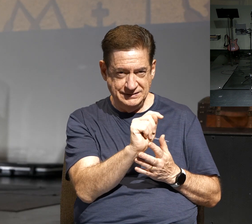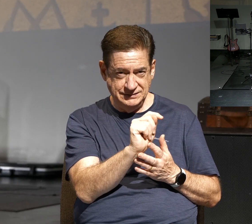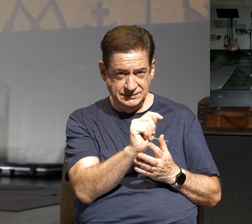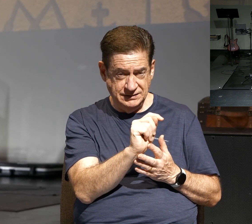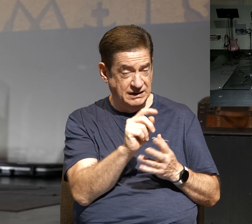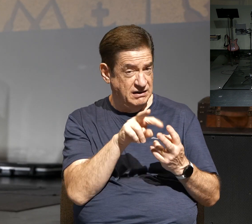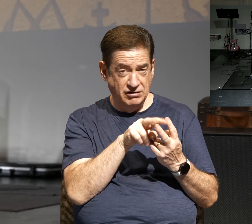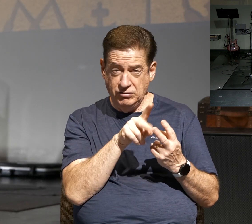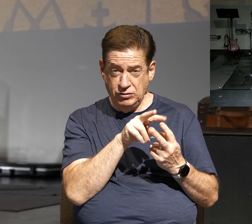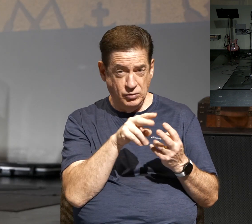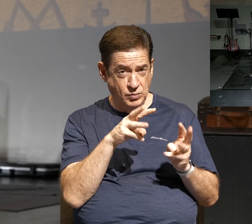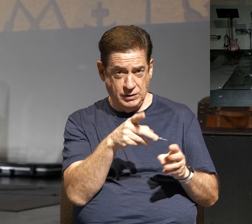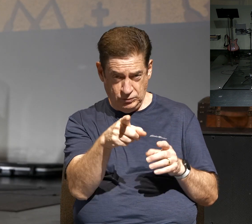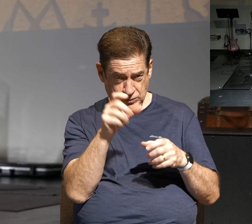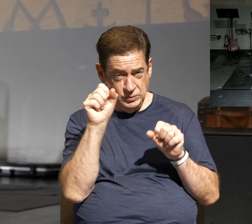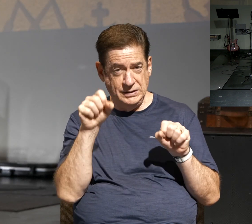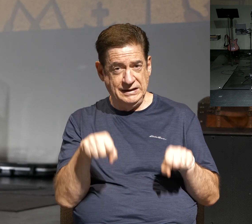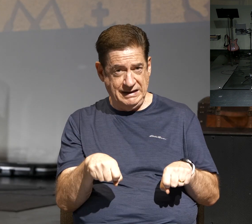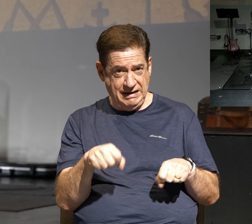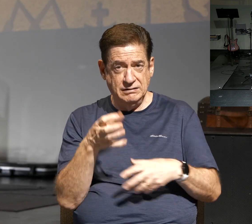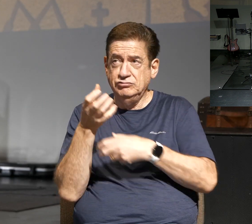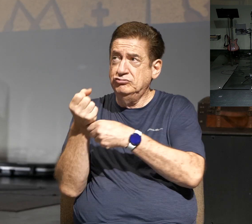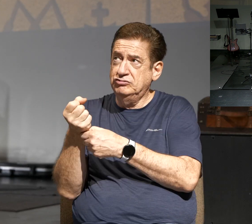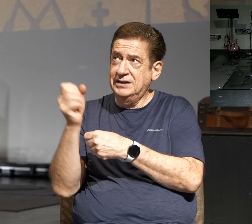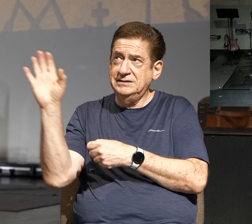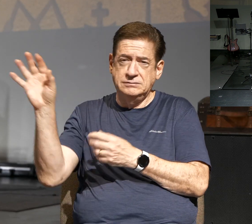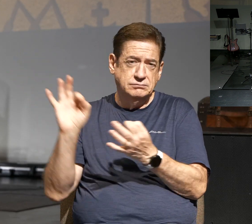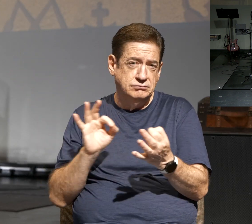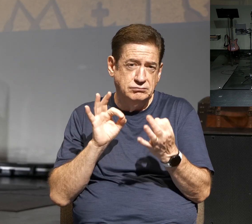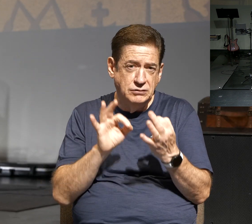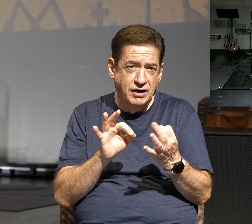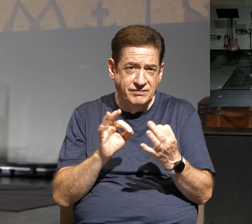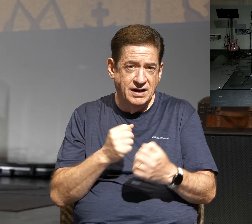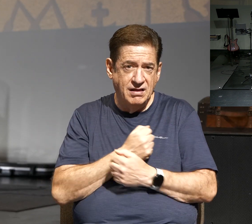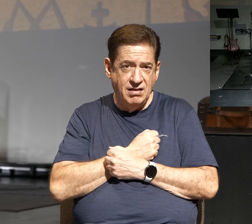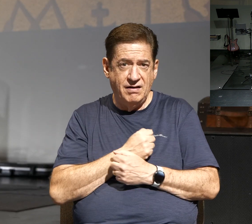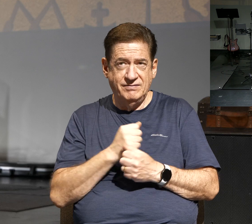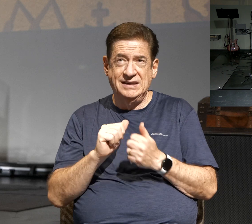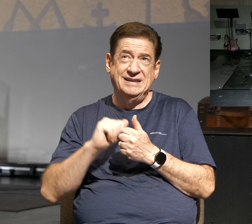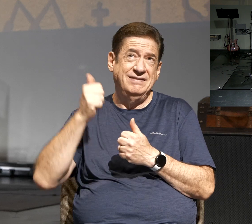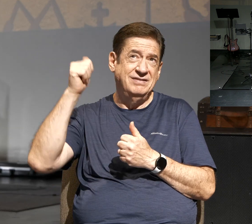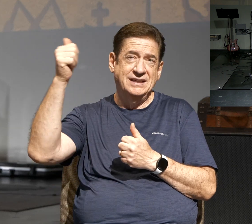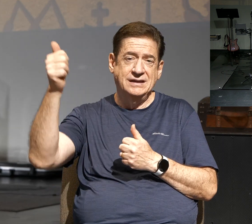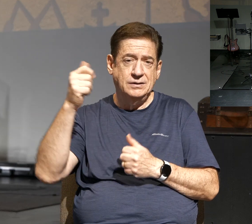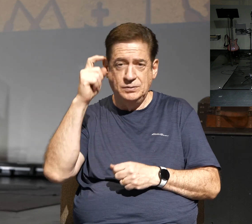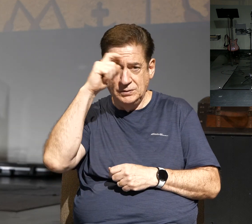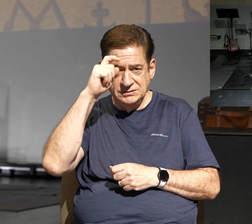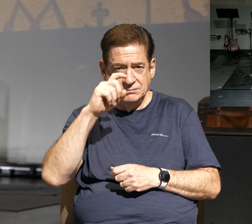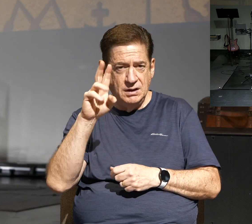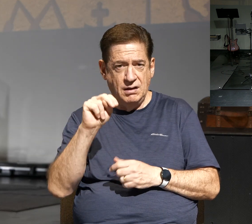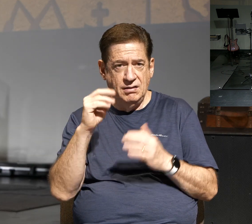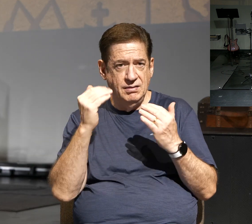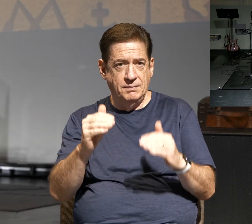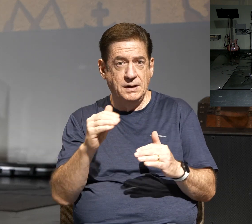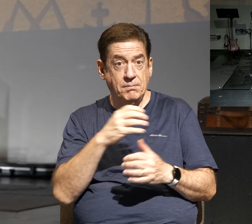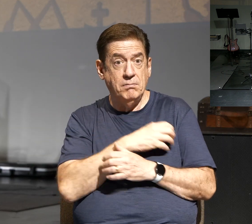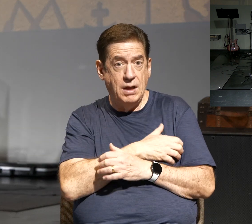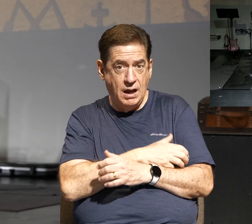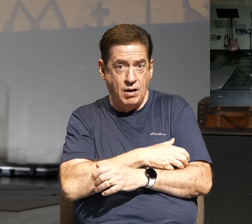But either way, you can trust his perfect love, infinite wisdom, and unlimited power working for your good and his